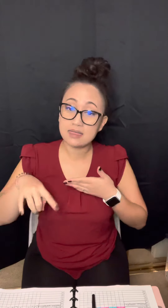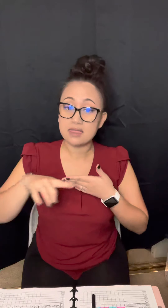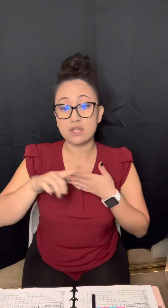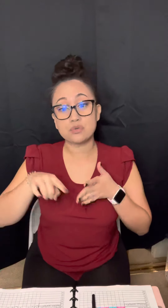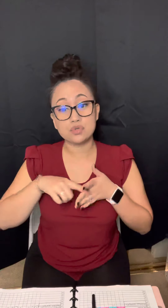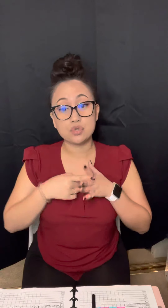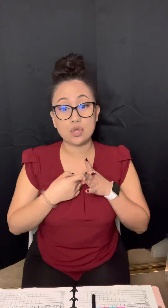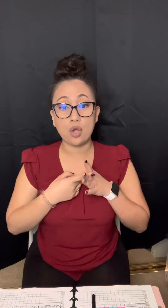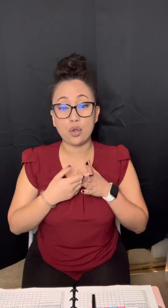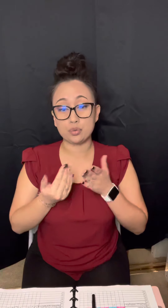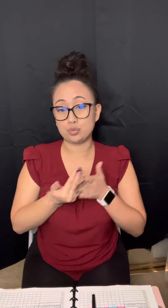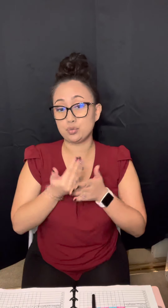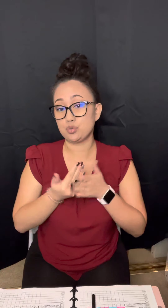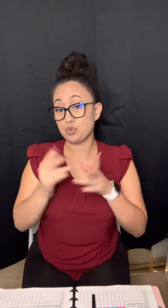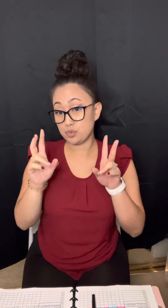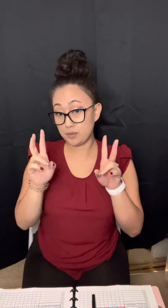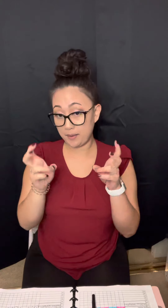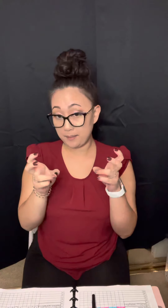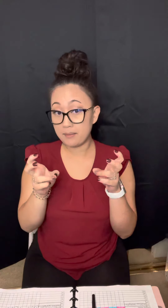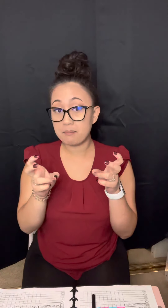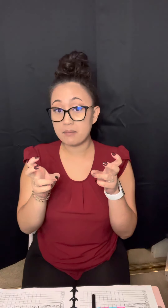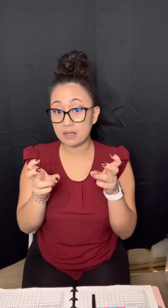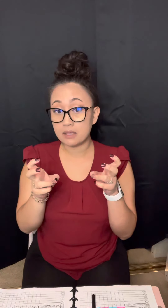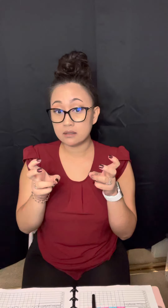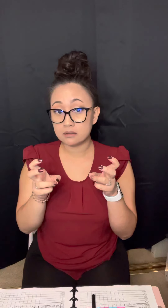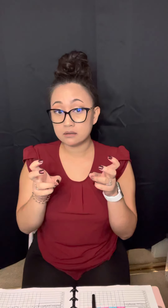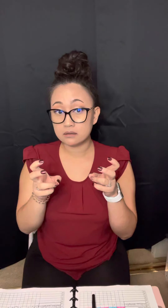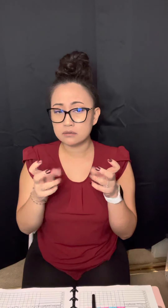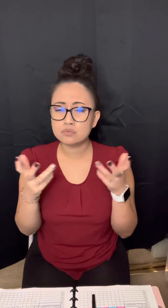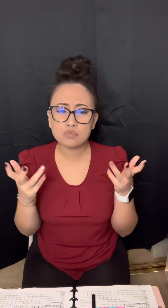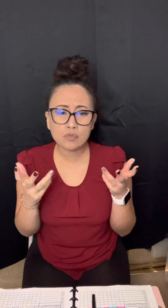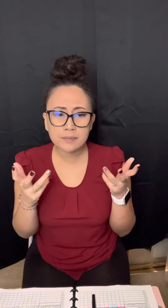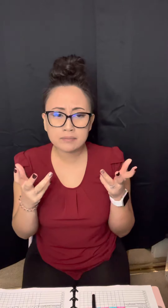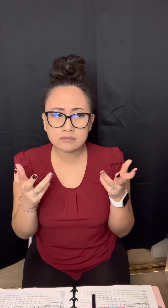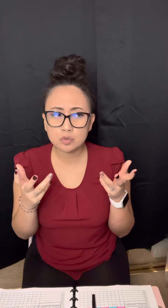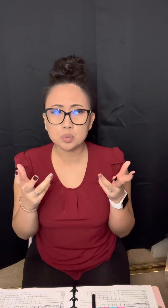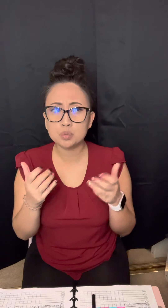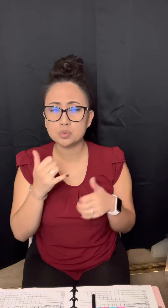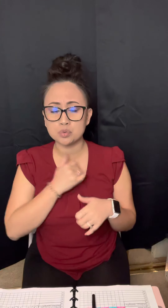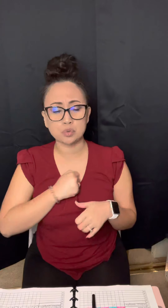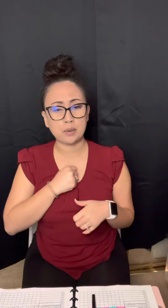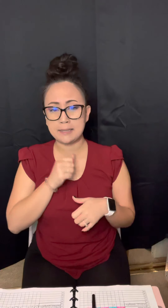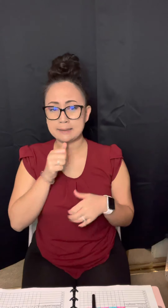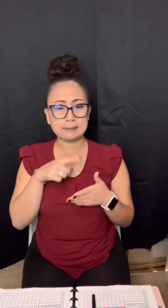new topic, which is going to be, actually not next week, the following week.